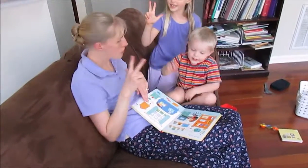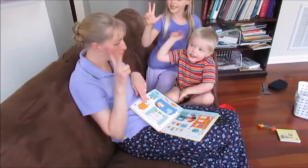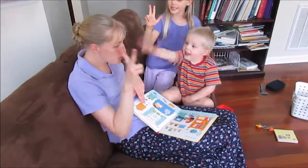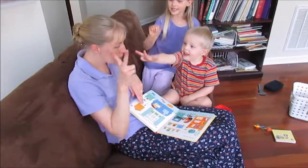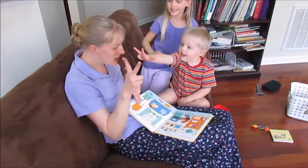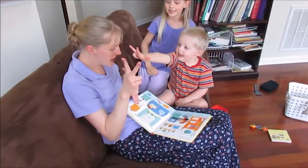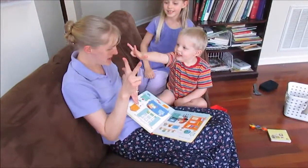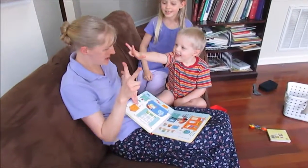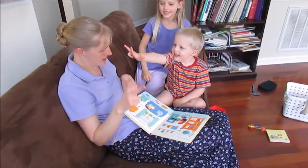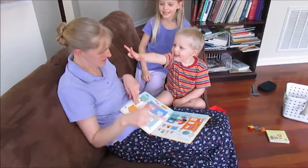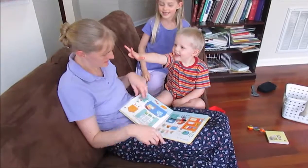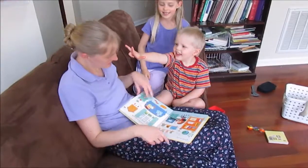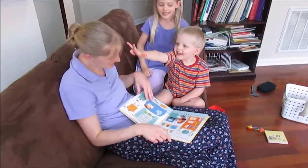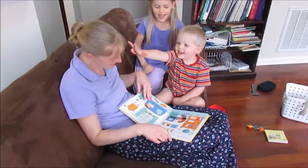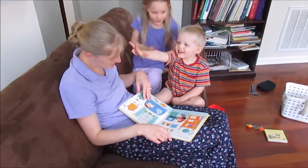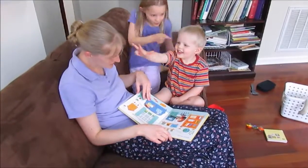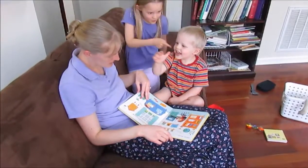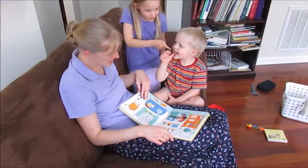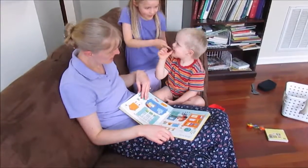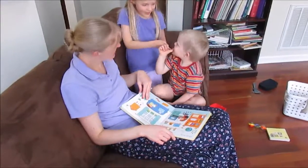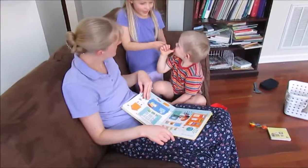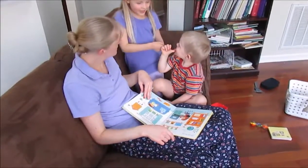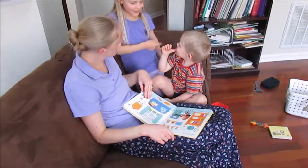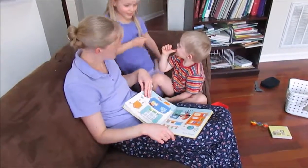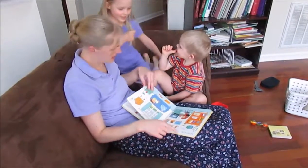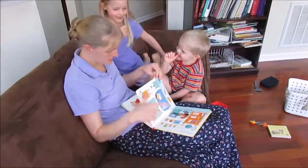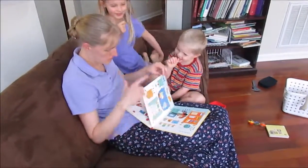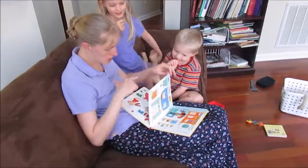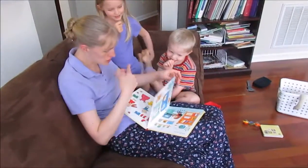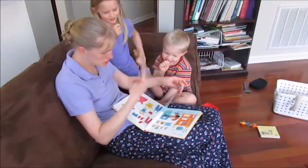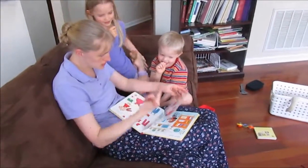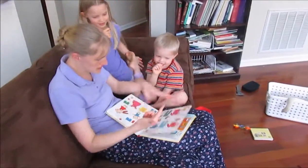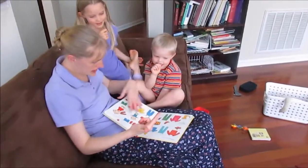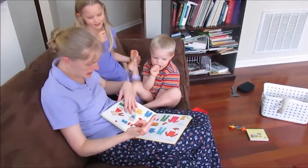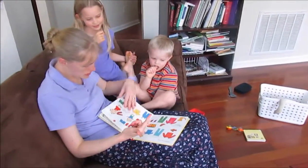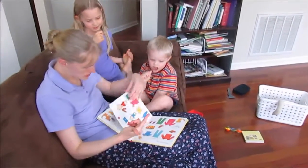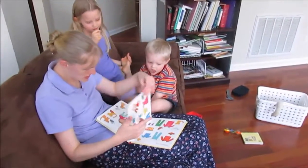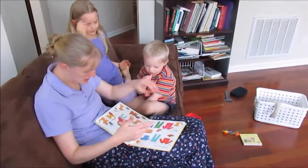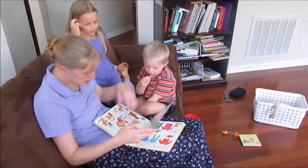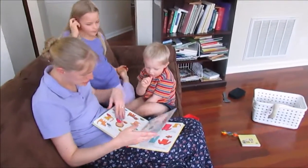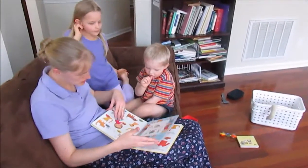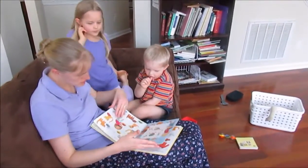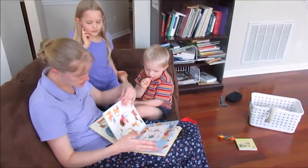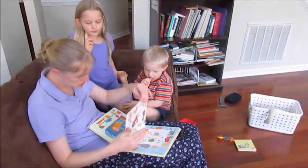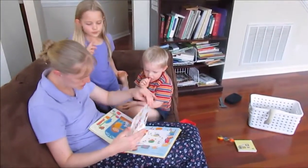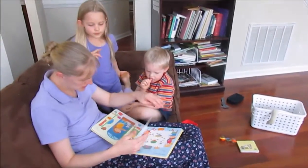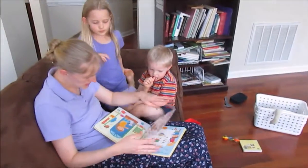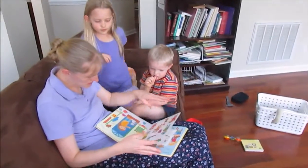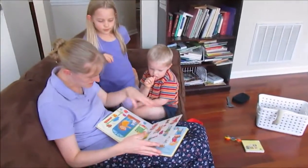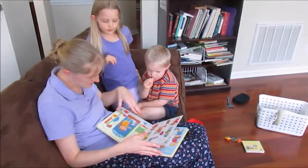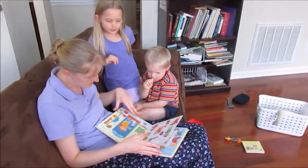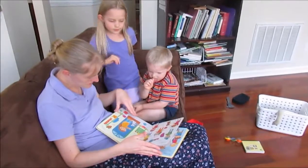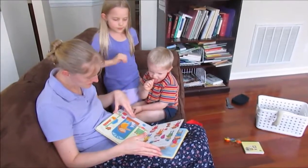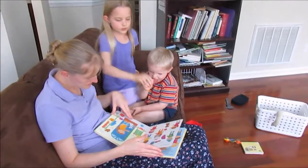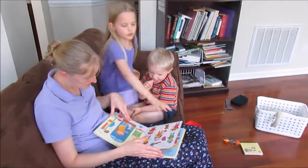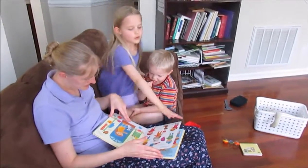Three. Three. three. Okay. We're going to turn the page. Let's go to, um... No.